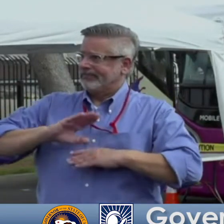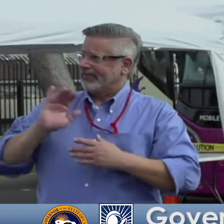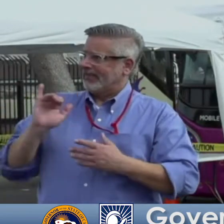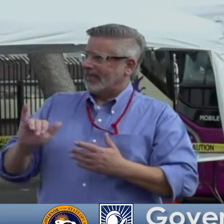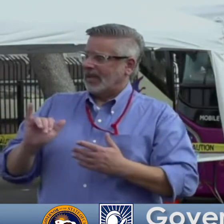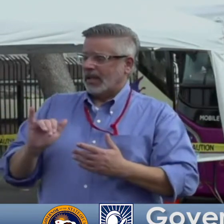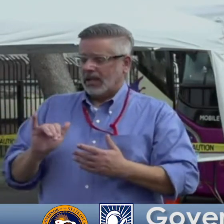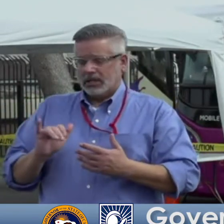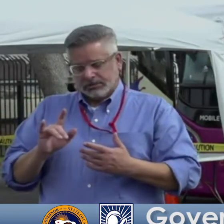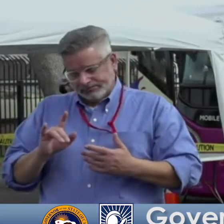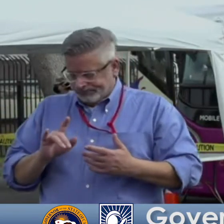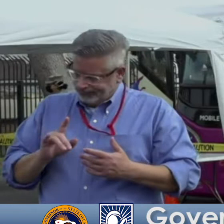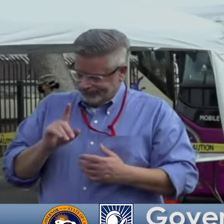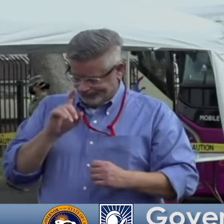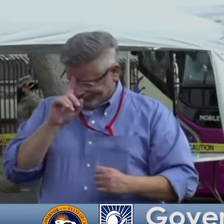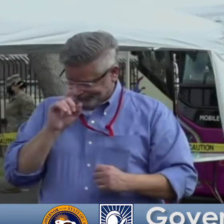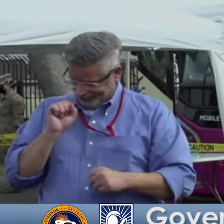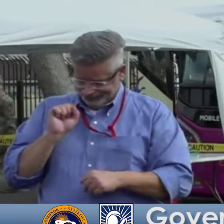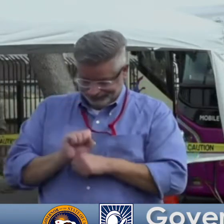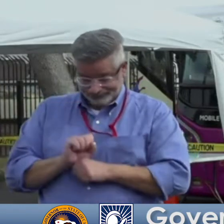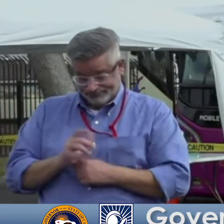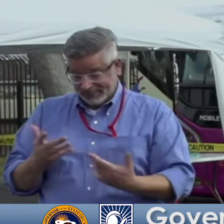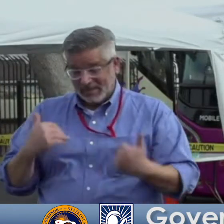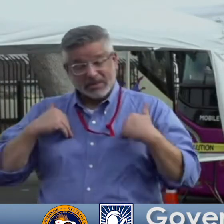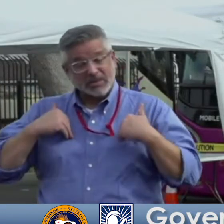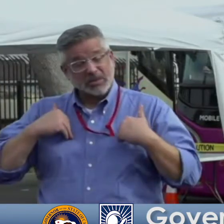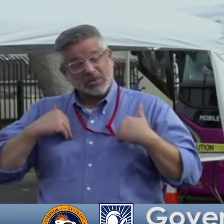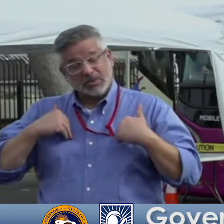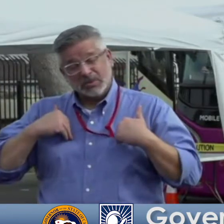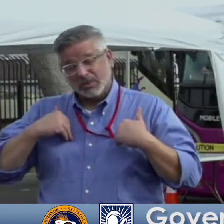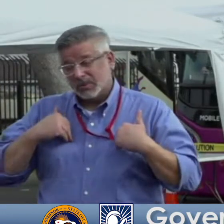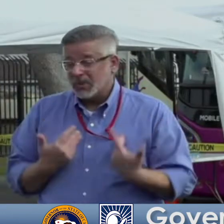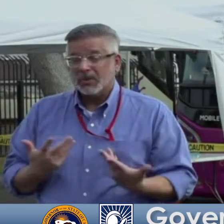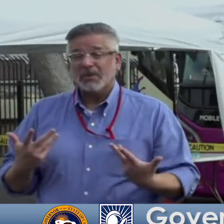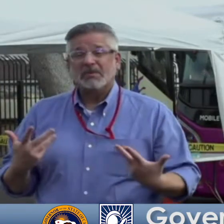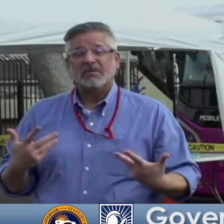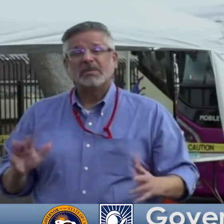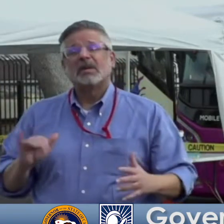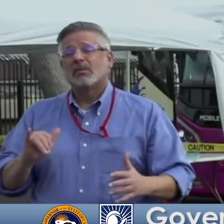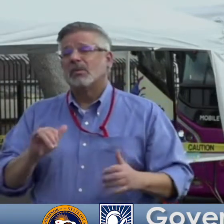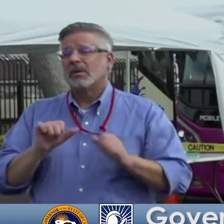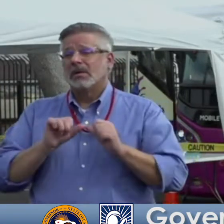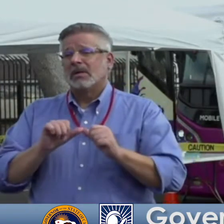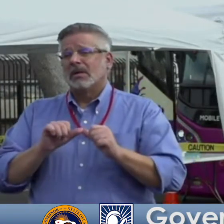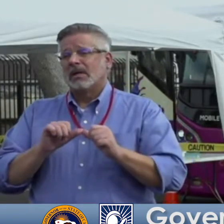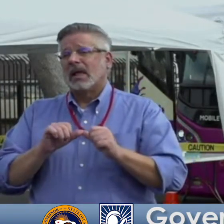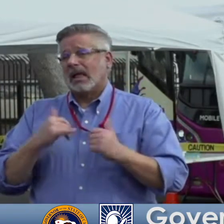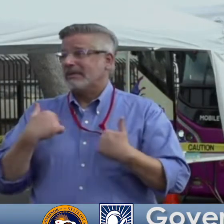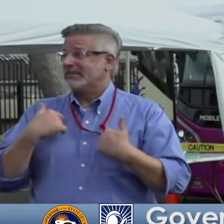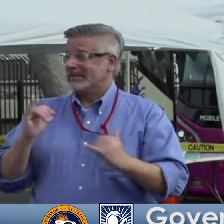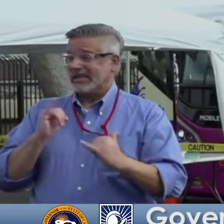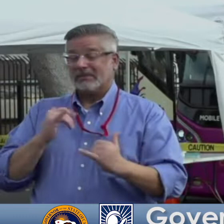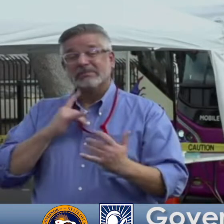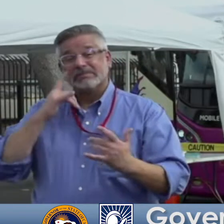her head down and said, I'm exhausted. And if we kept talking, I would have started to break down a little bit.